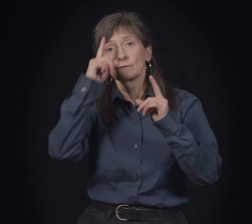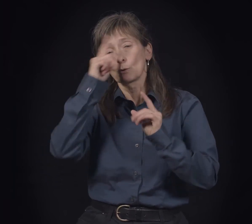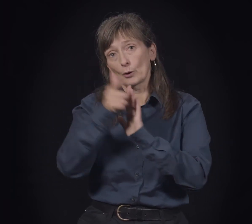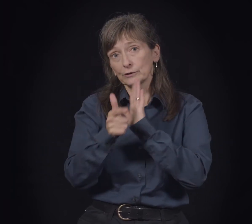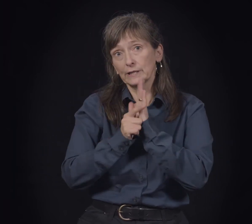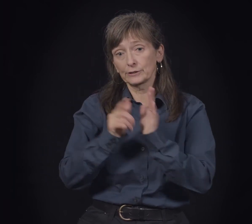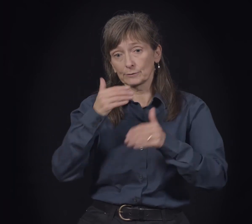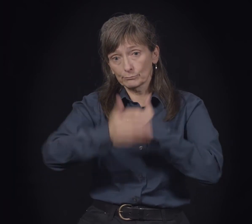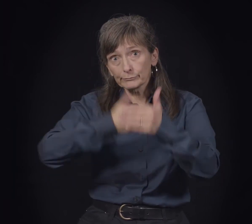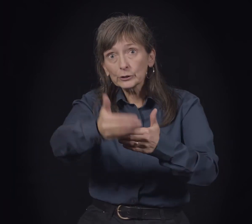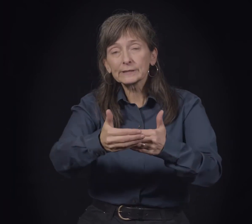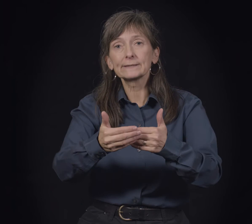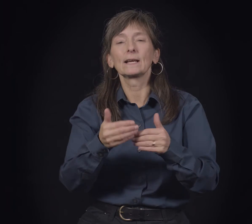and ongoing feedback is accessible.